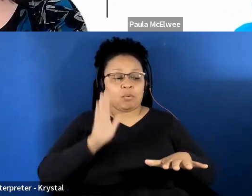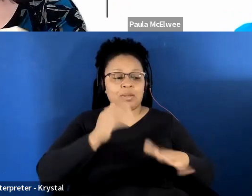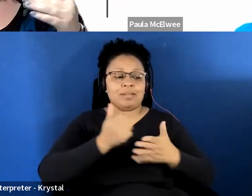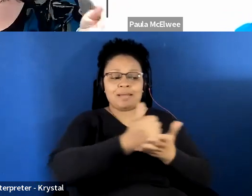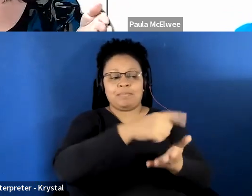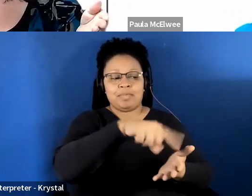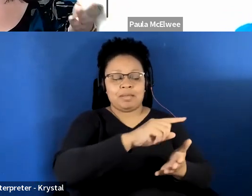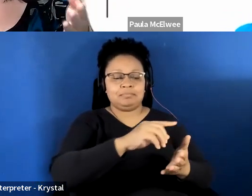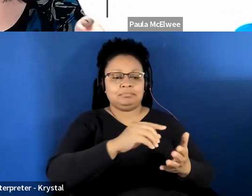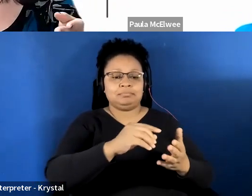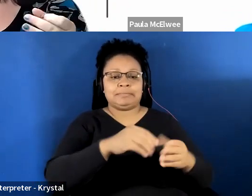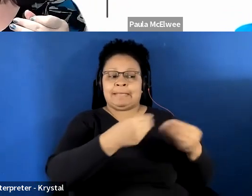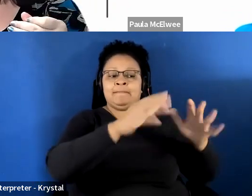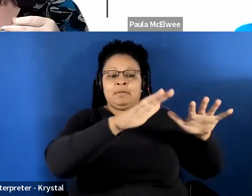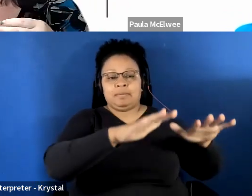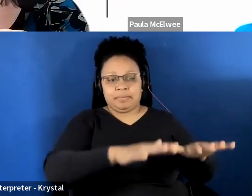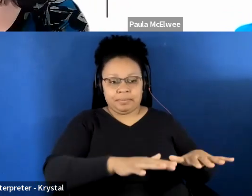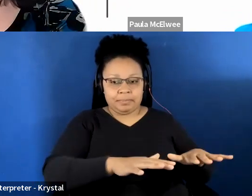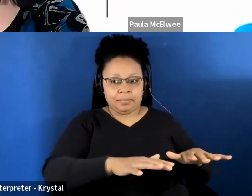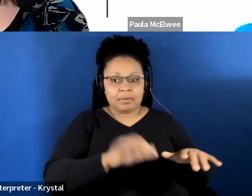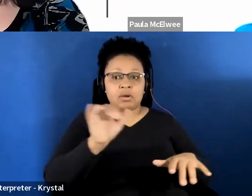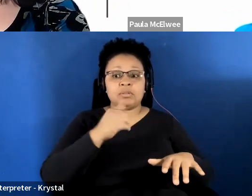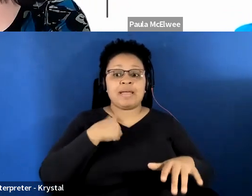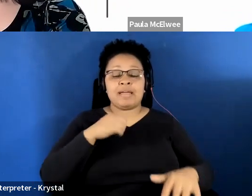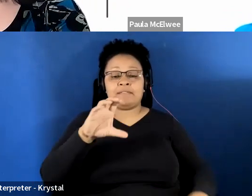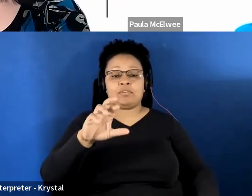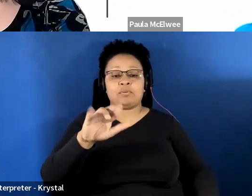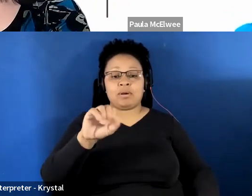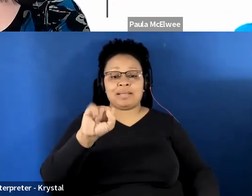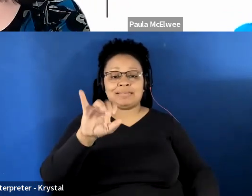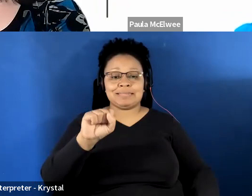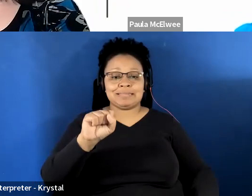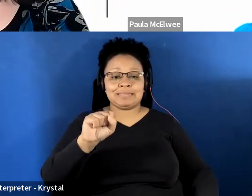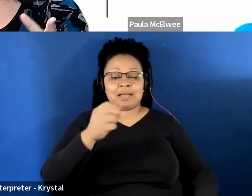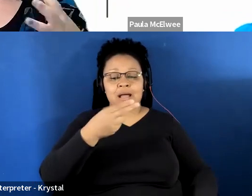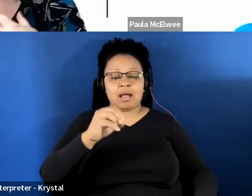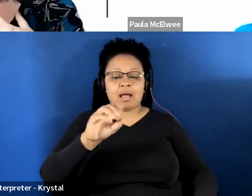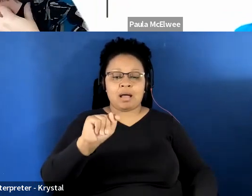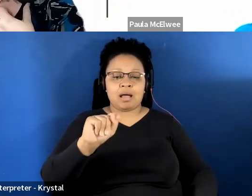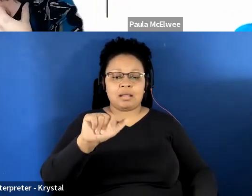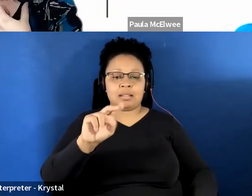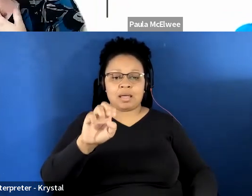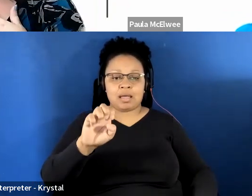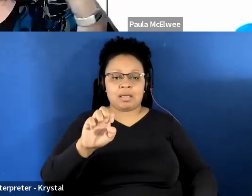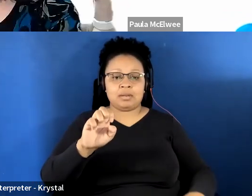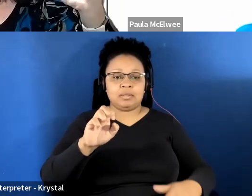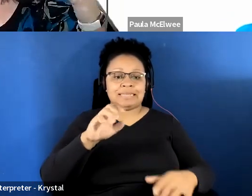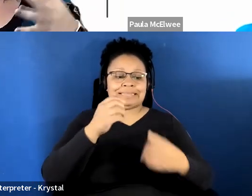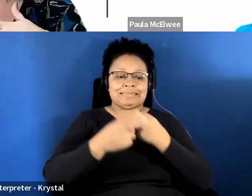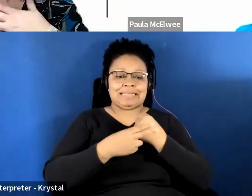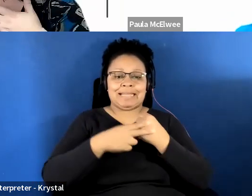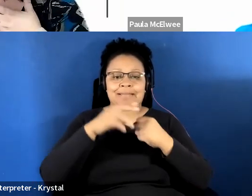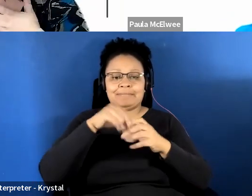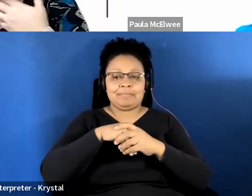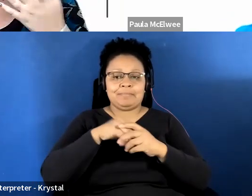I also have the crisis text line on my phone saved. Either when I leave the situation and let's say